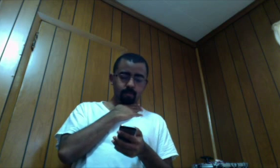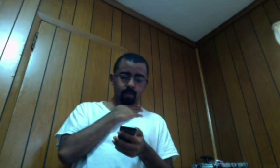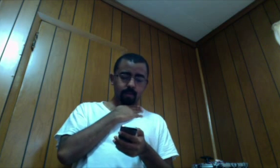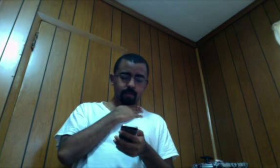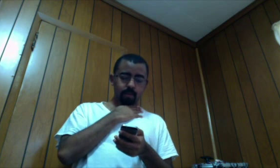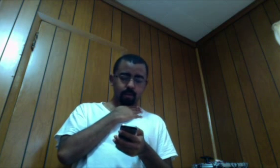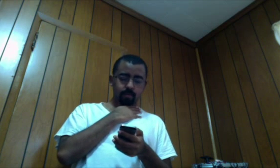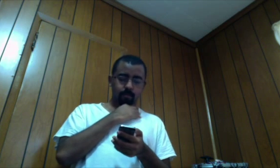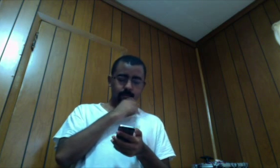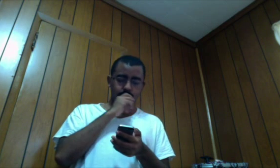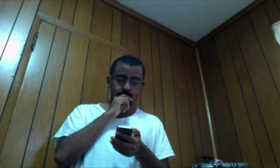Every time.